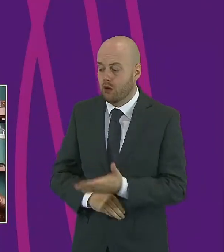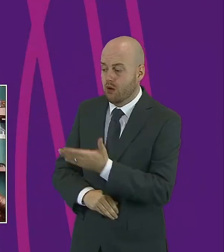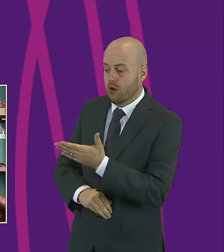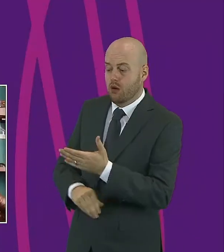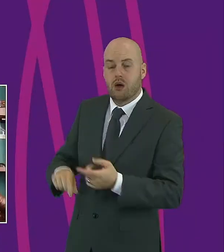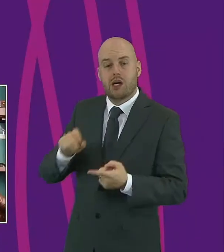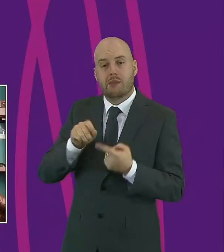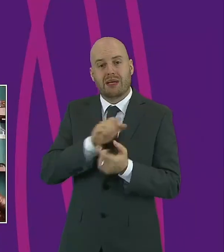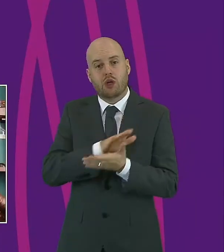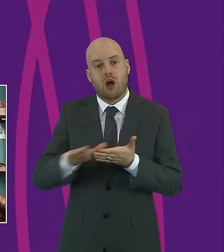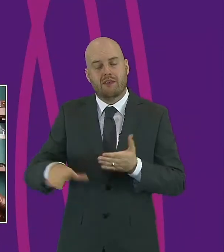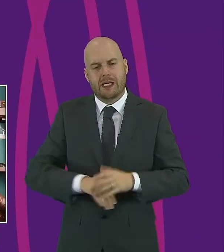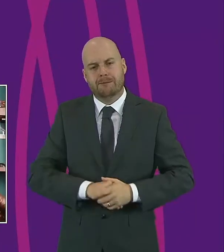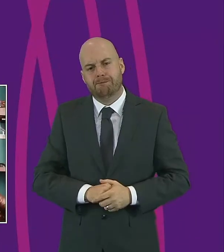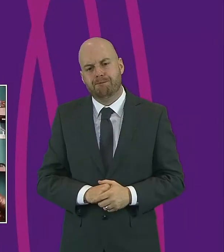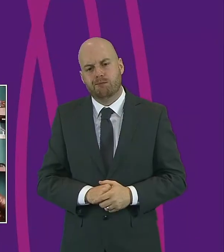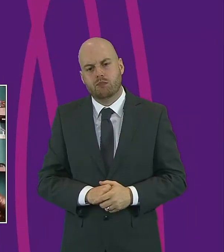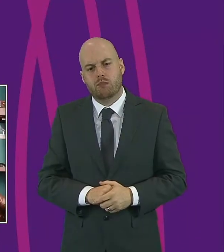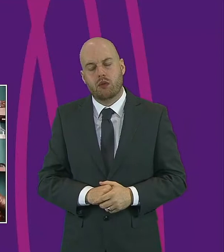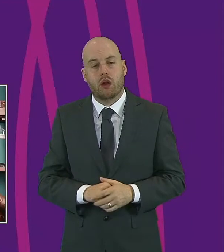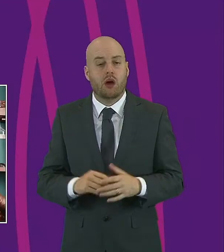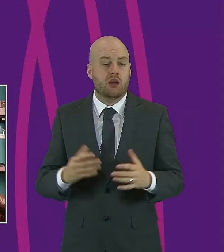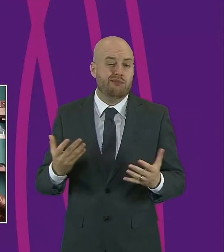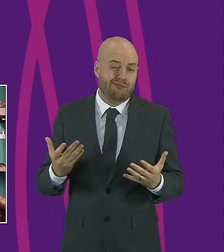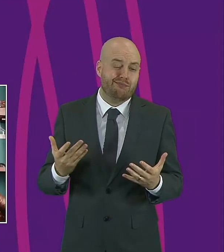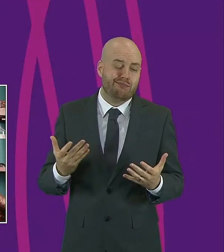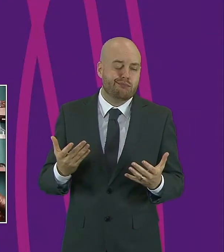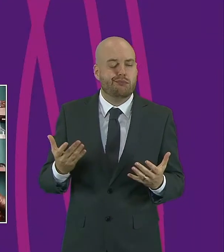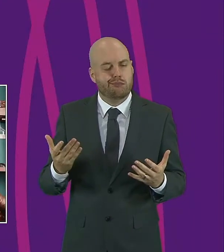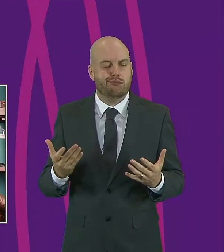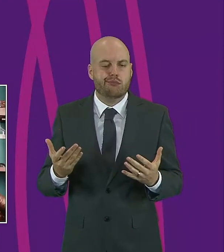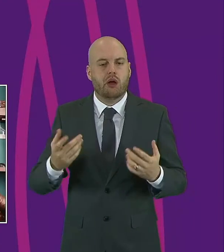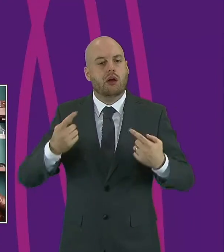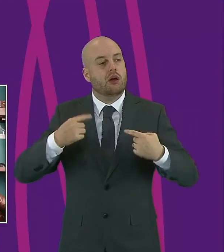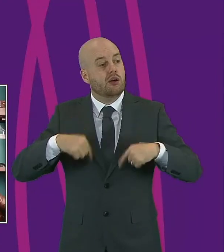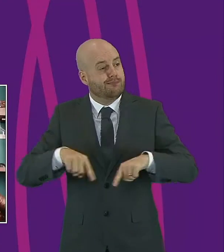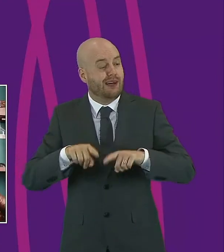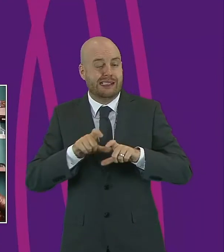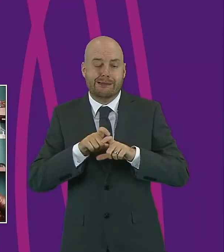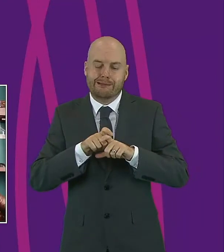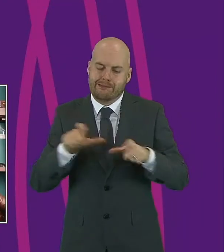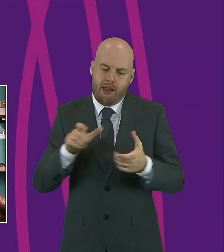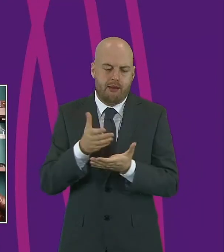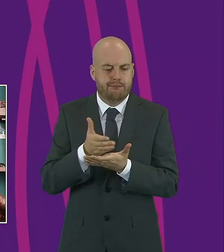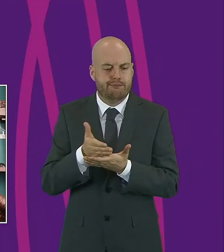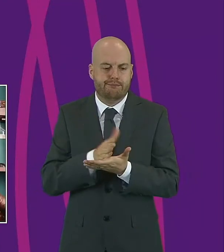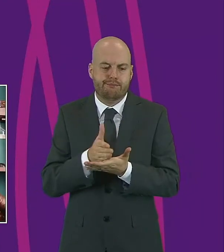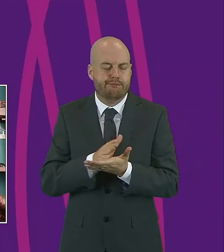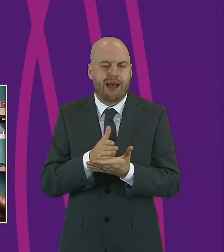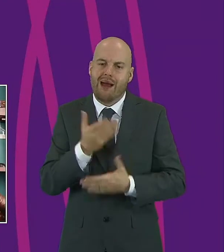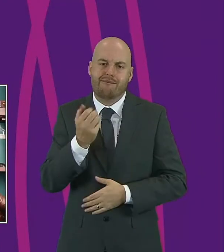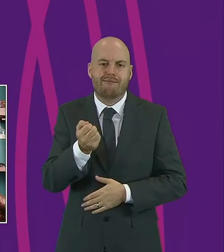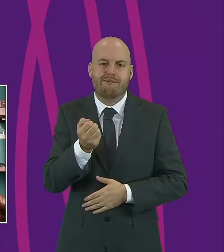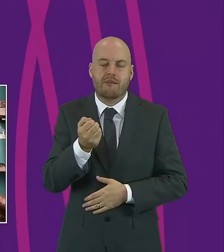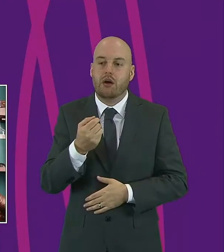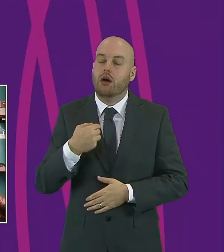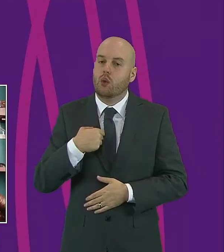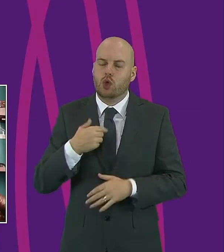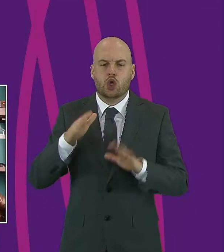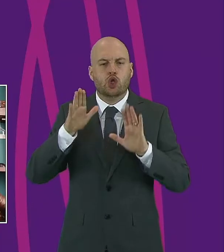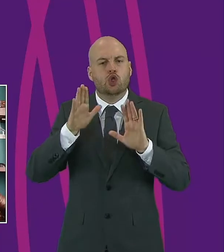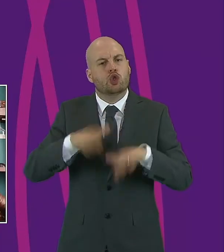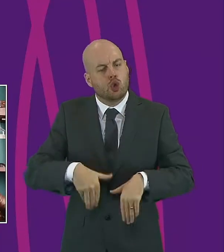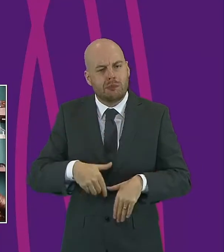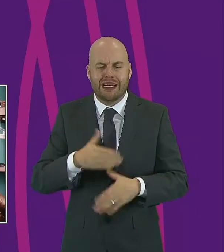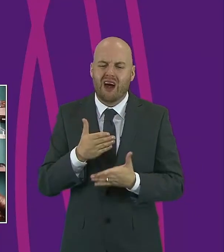We do all appreciate that there is uncertainty, but in the context of uncertainty, we should be taking a precautionary approach. And